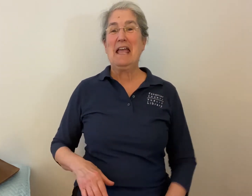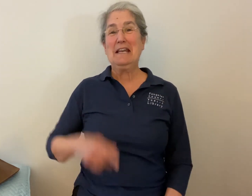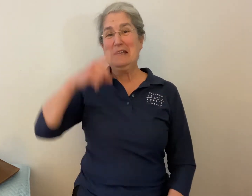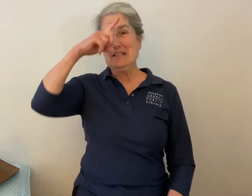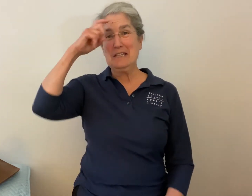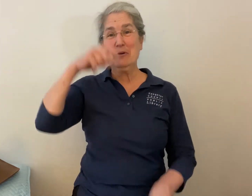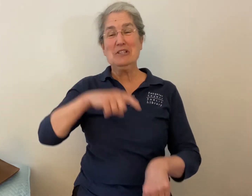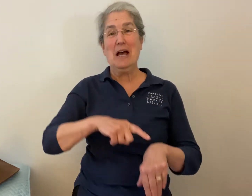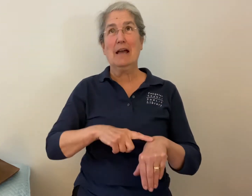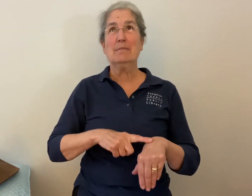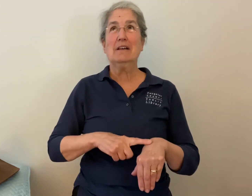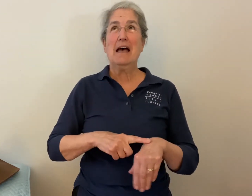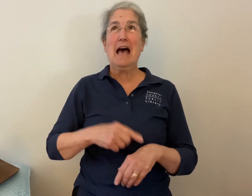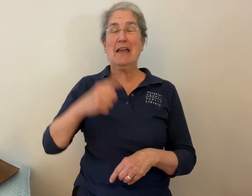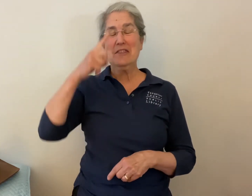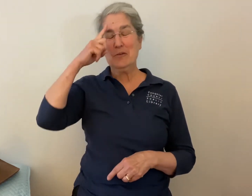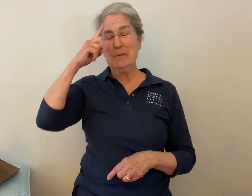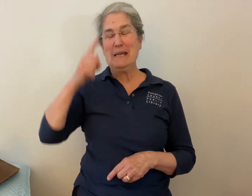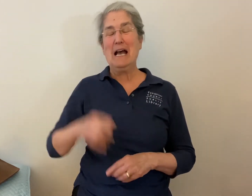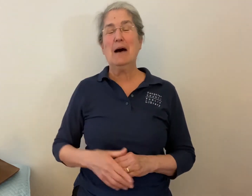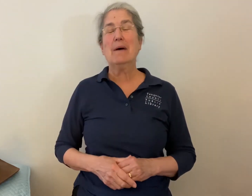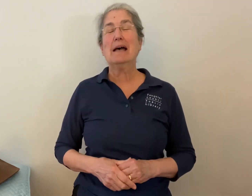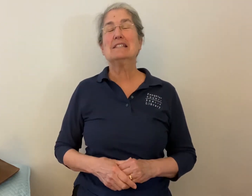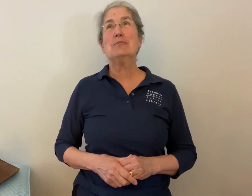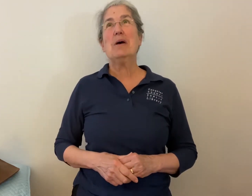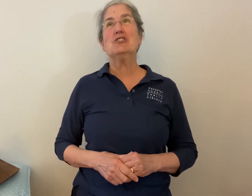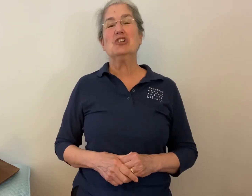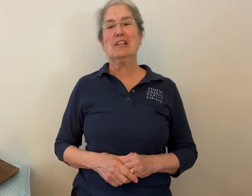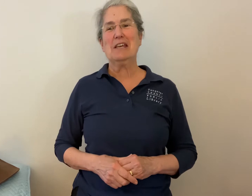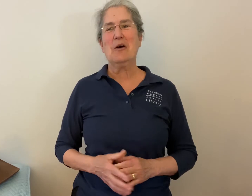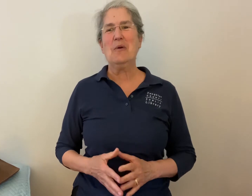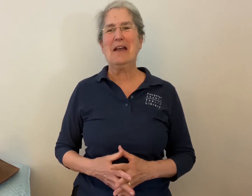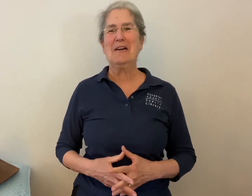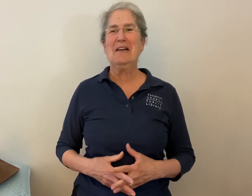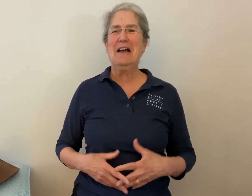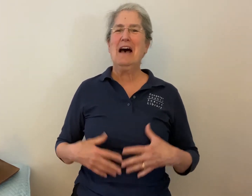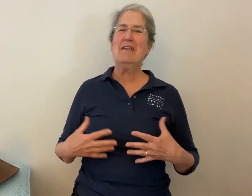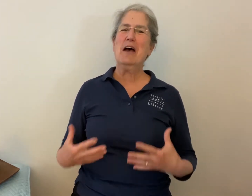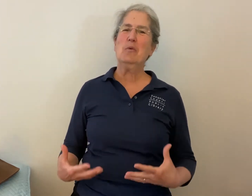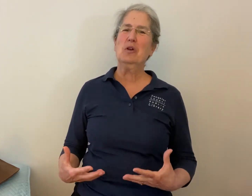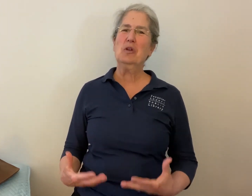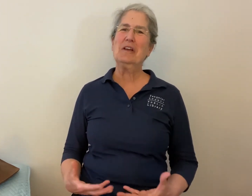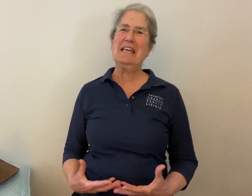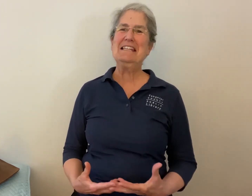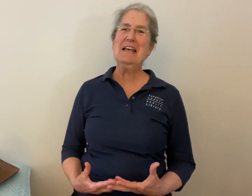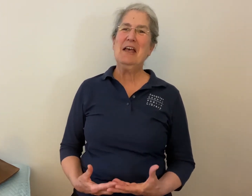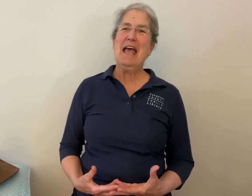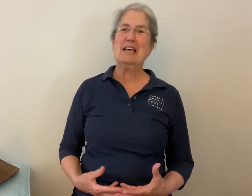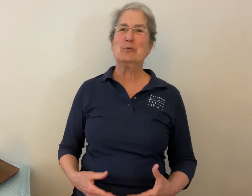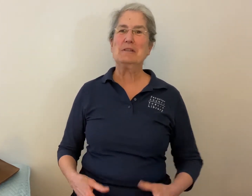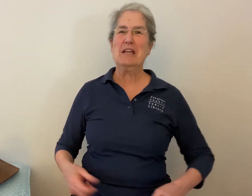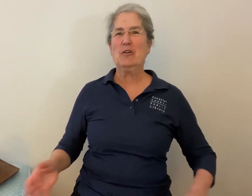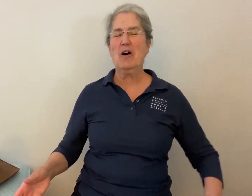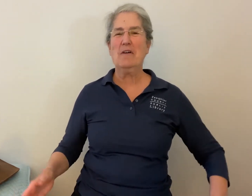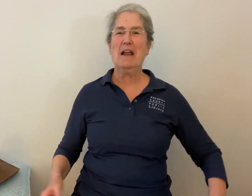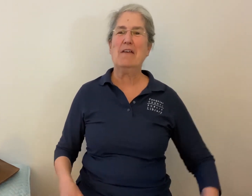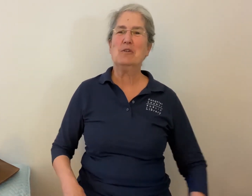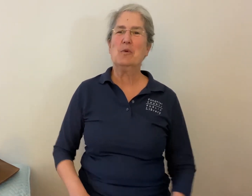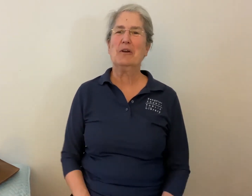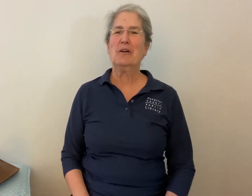in the summertime, I think we become especially aware of how we're looking as we take off our heavy winter